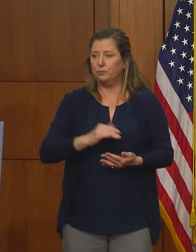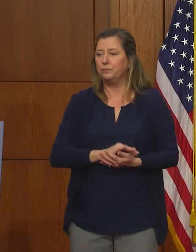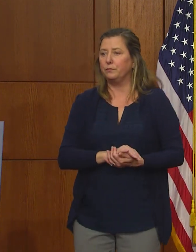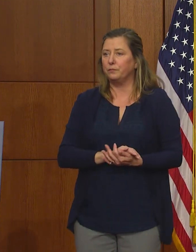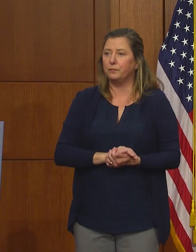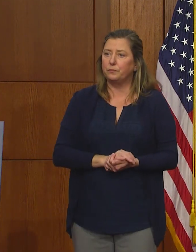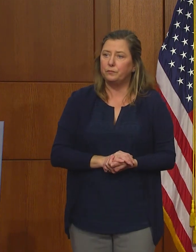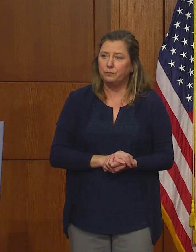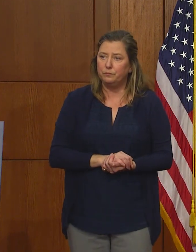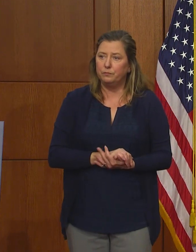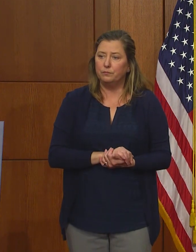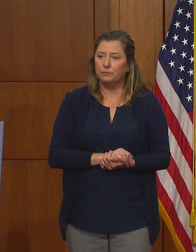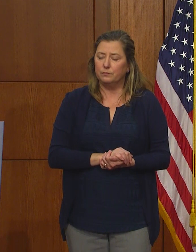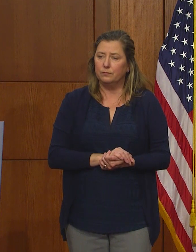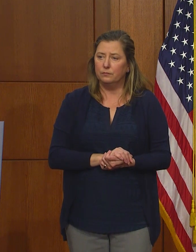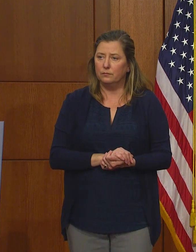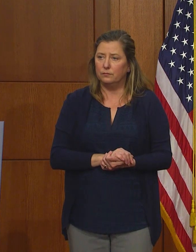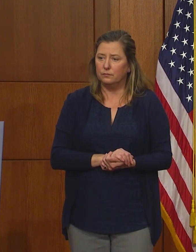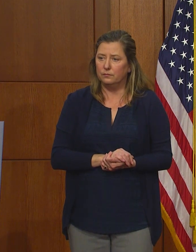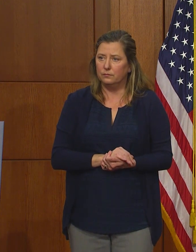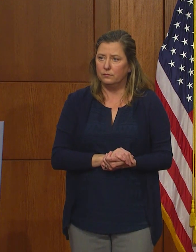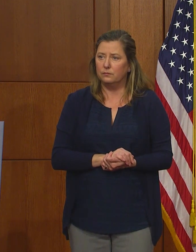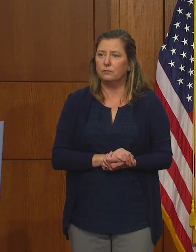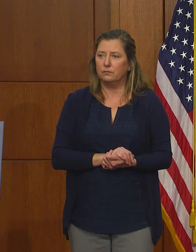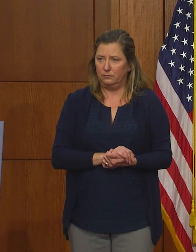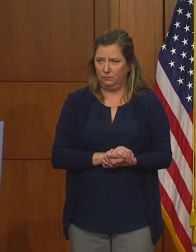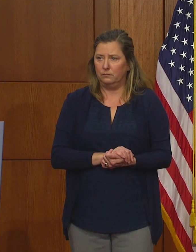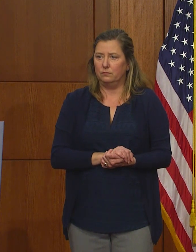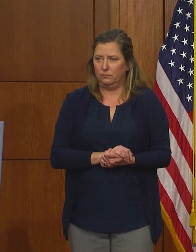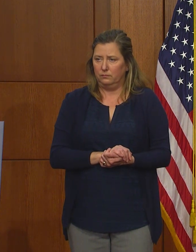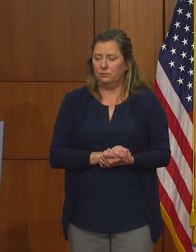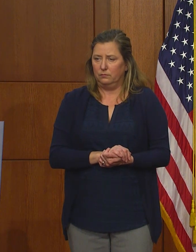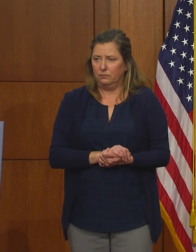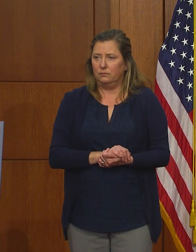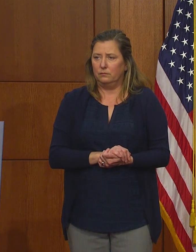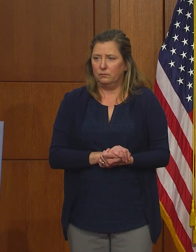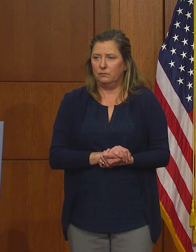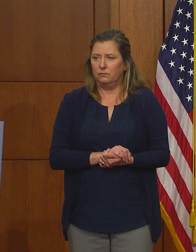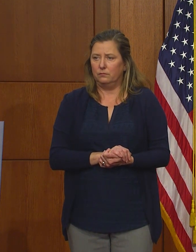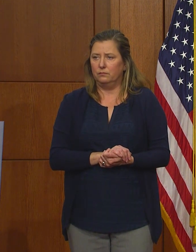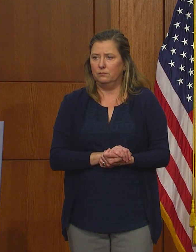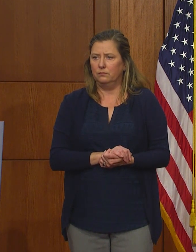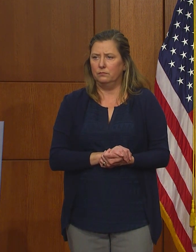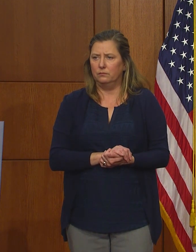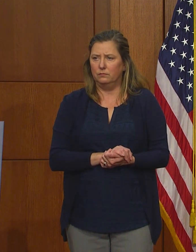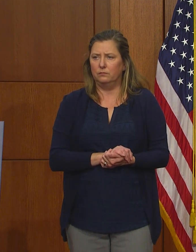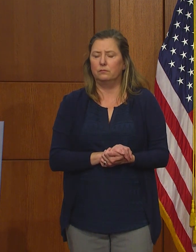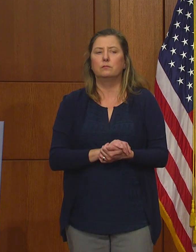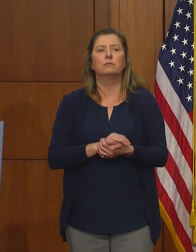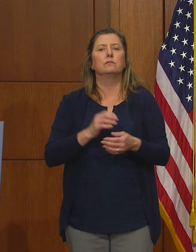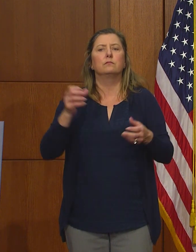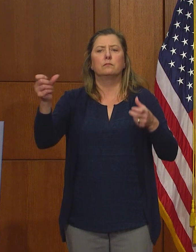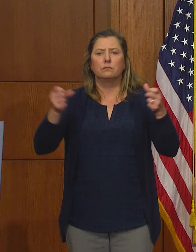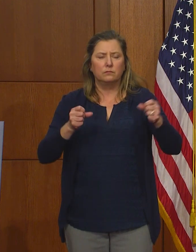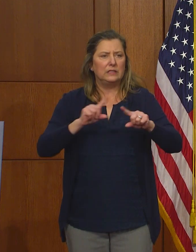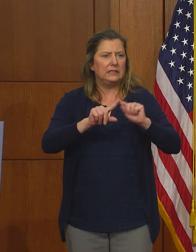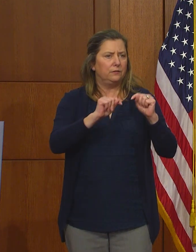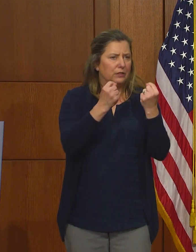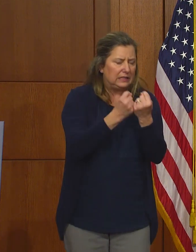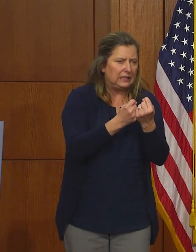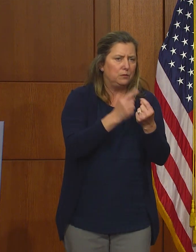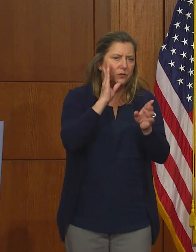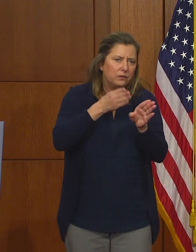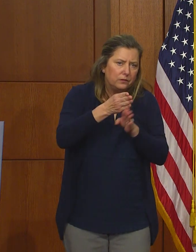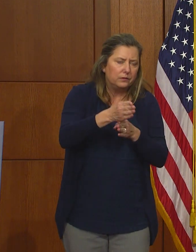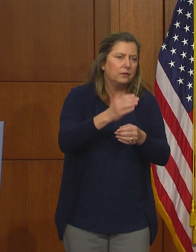Governor, as we move forward, you've assembled teams to kind of work with data and the elderly in the nursing homes. Would you